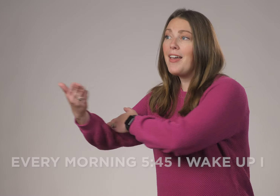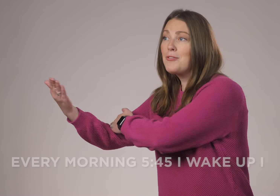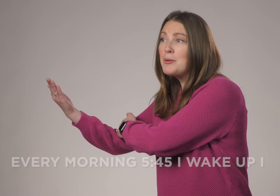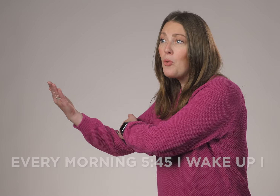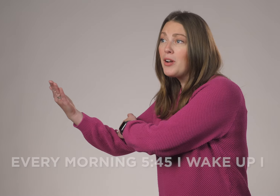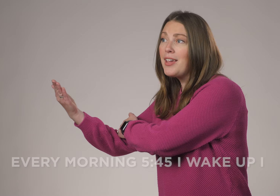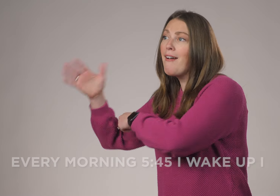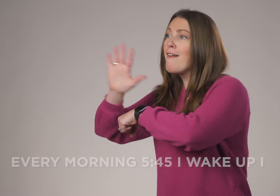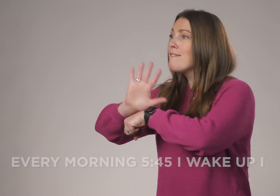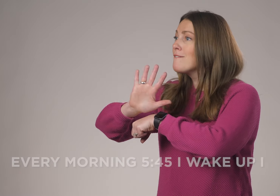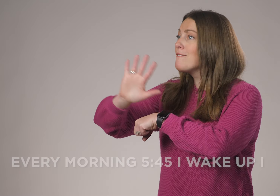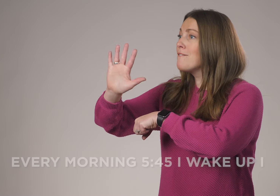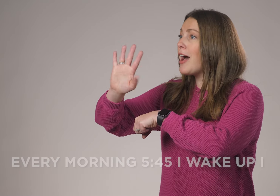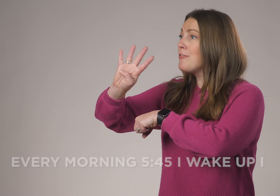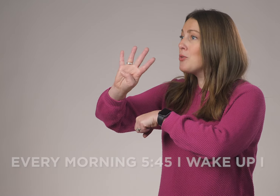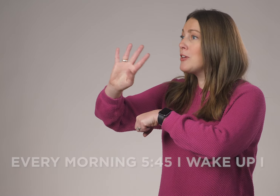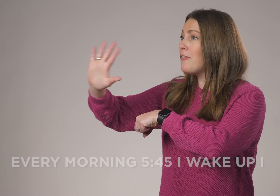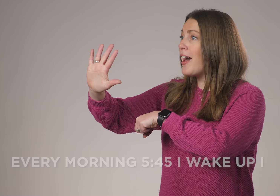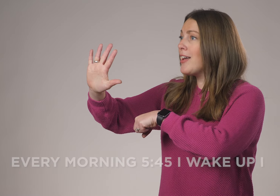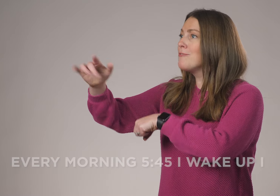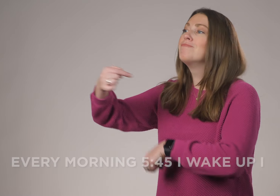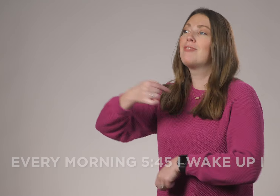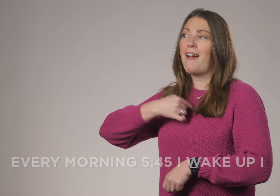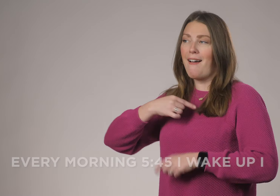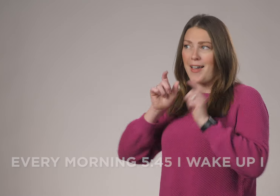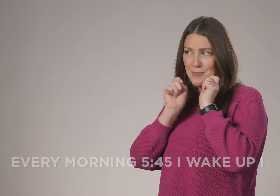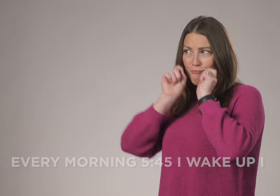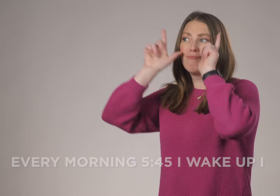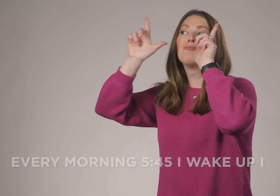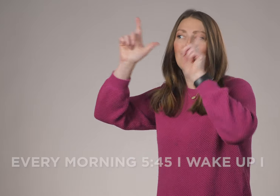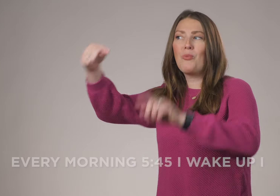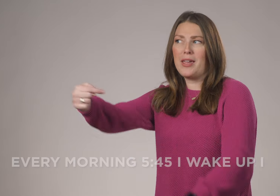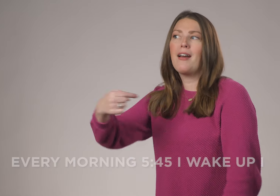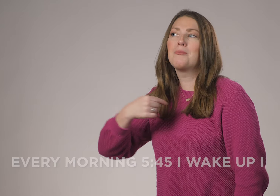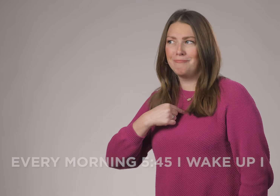Every morning, 5:45, I wake up.